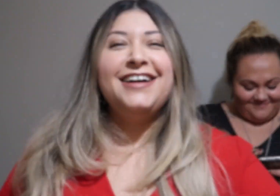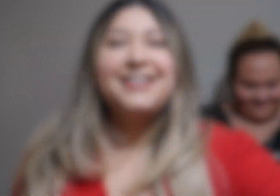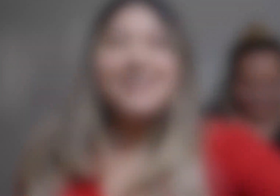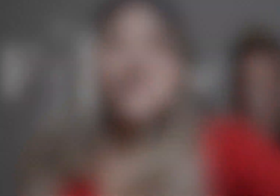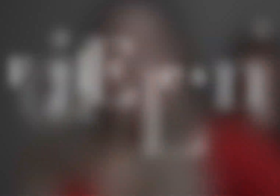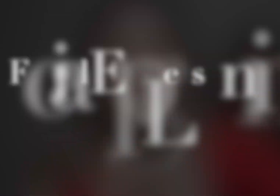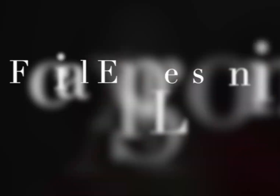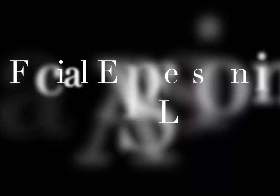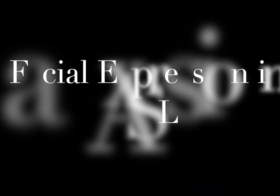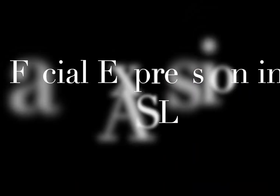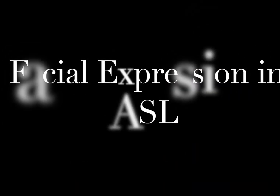Yay.